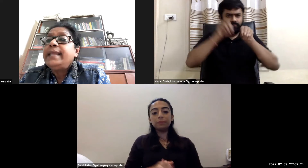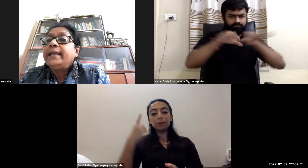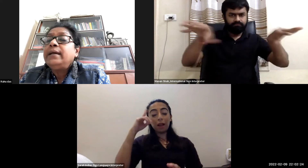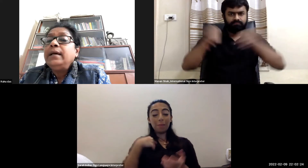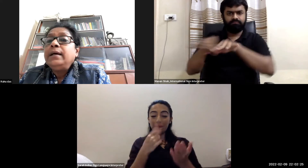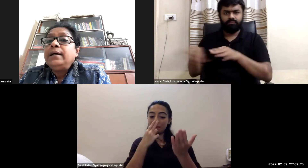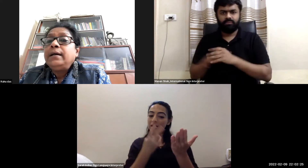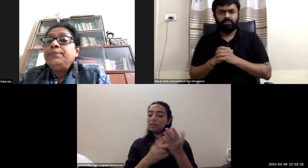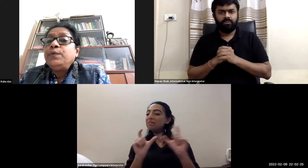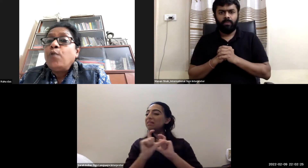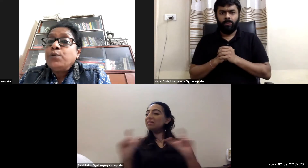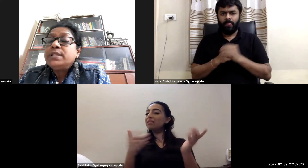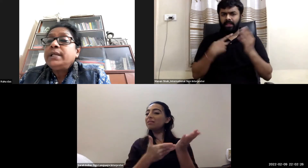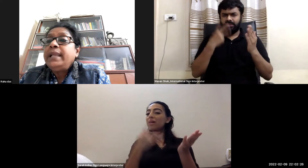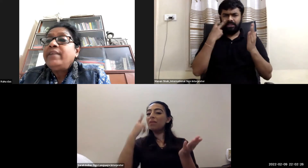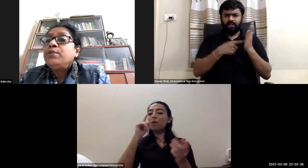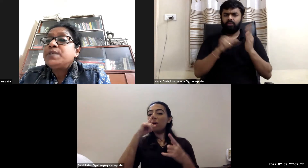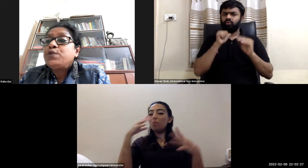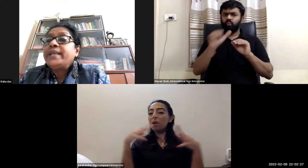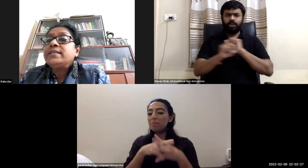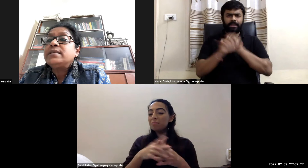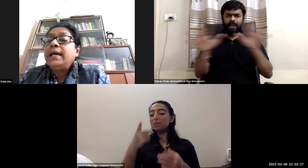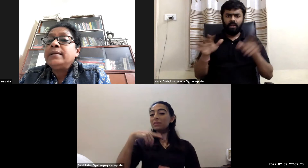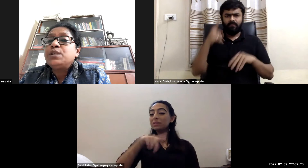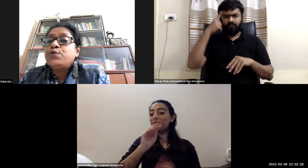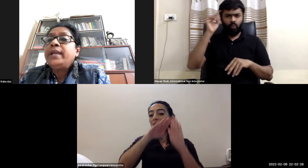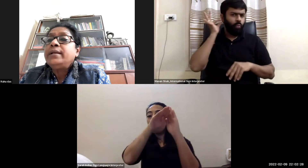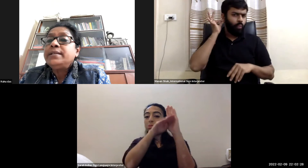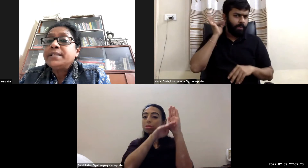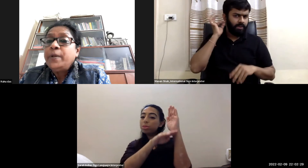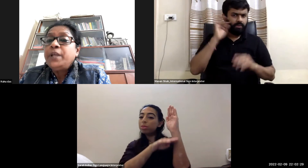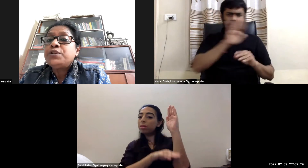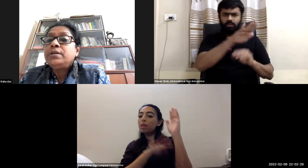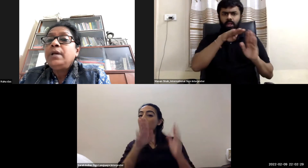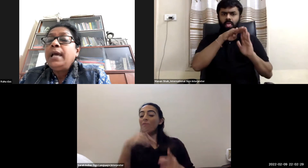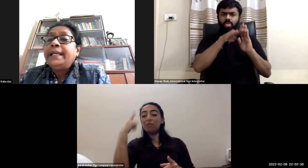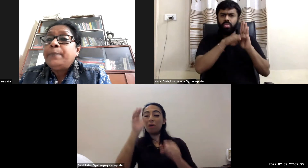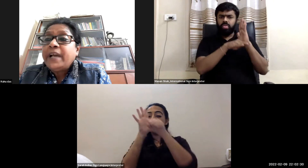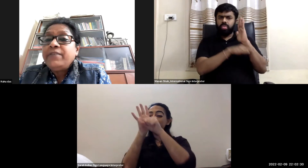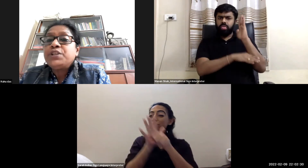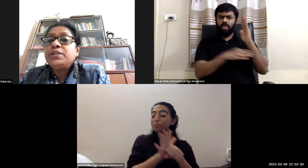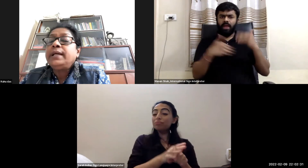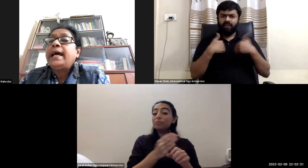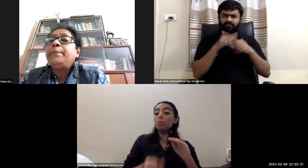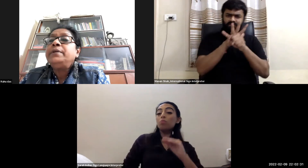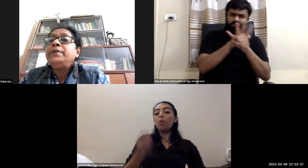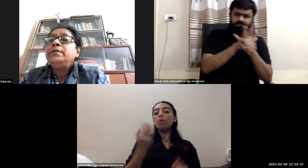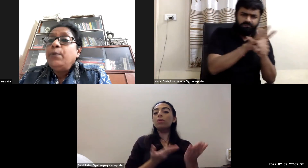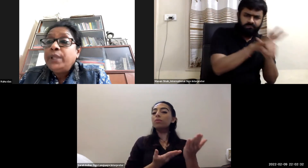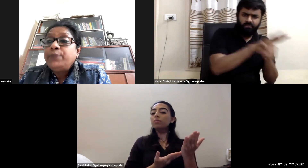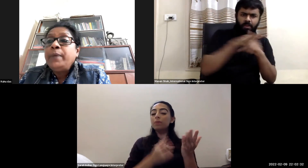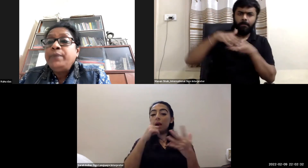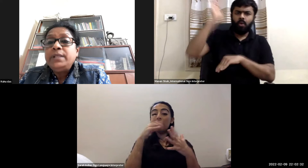clearly see that what was the level of stress and strain and discrimination and deprivation that